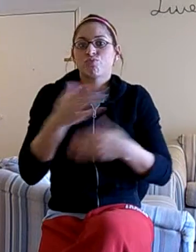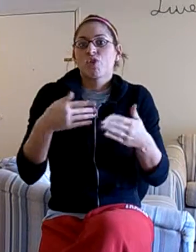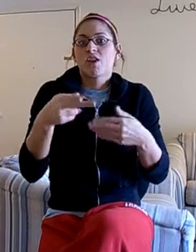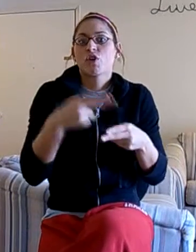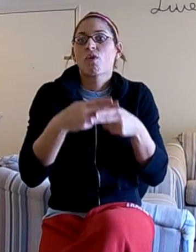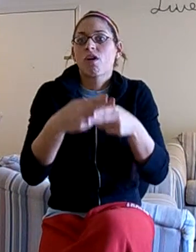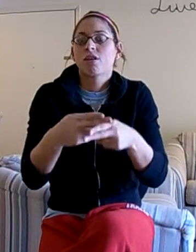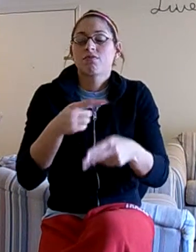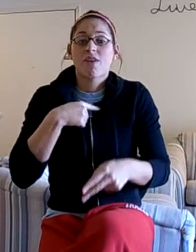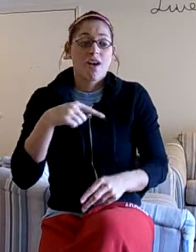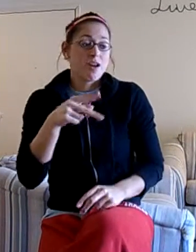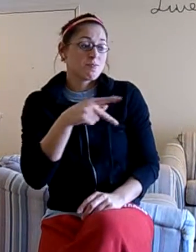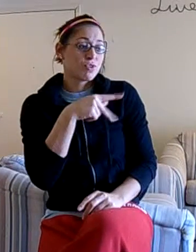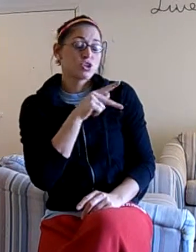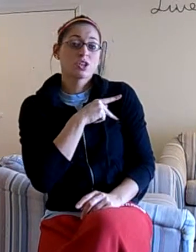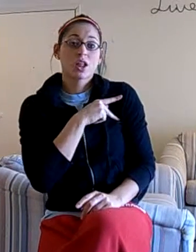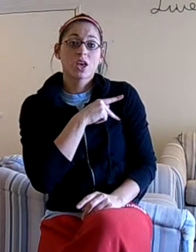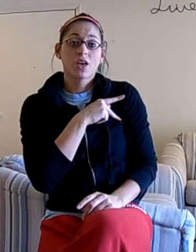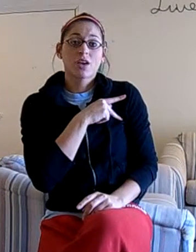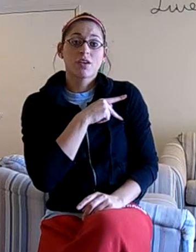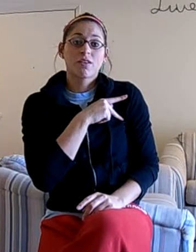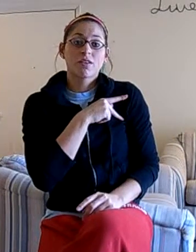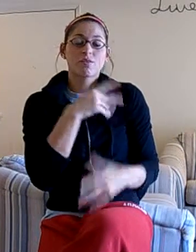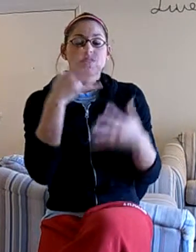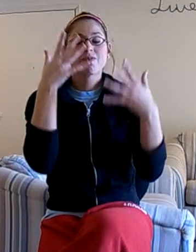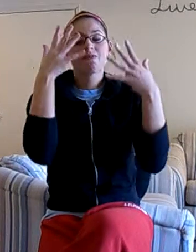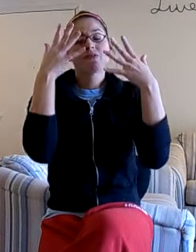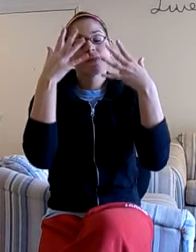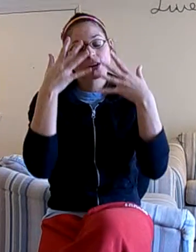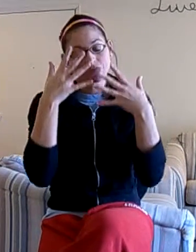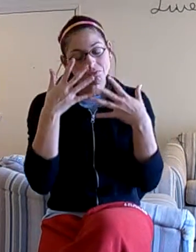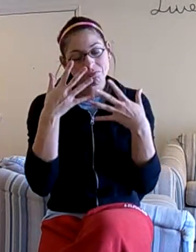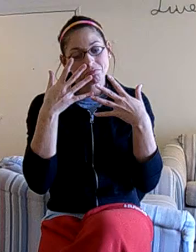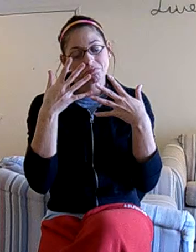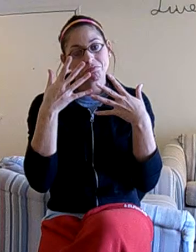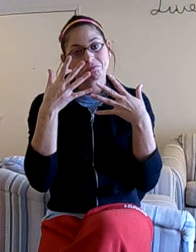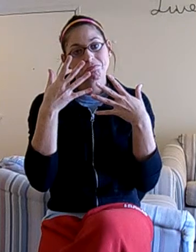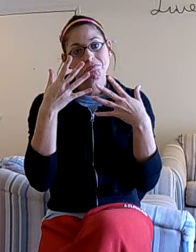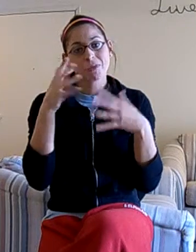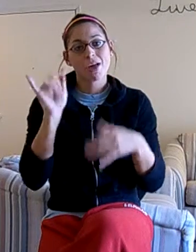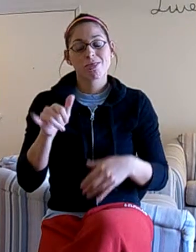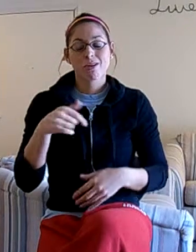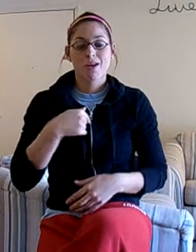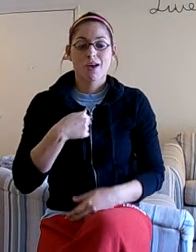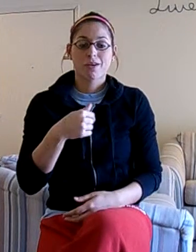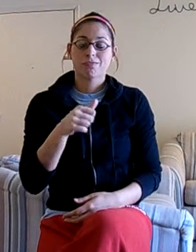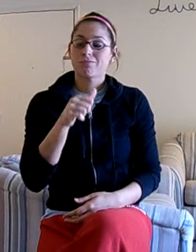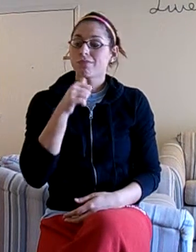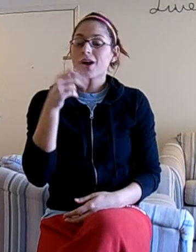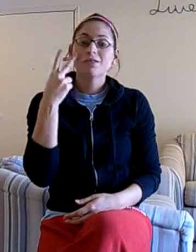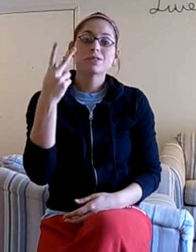I personally was very, very sad that I was unable to see some of the favorite people